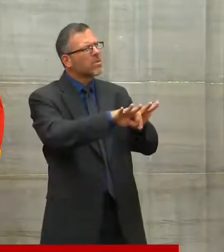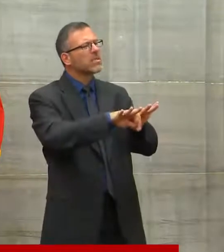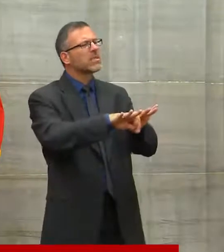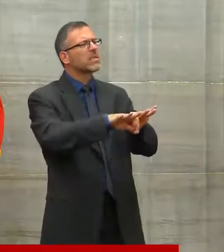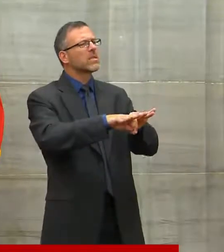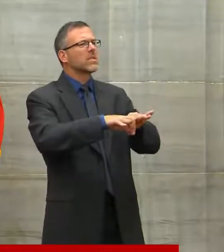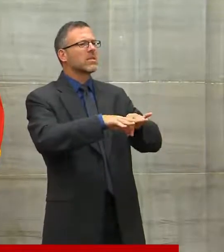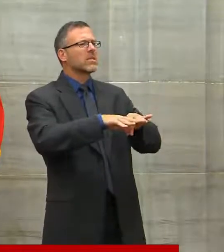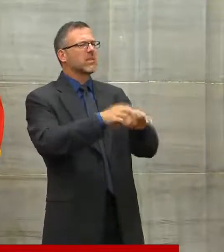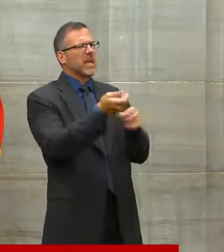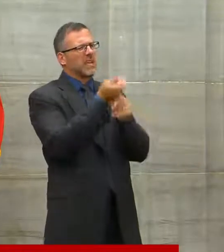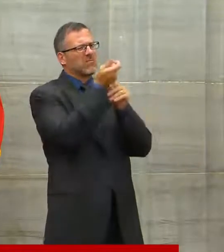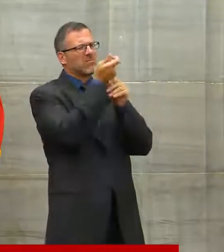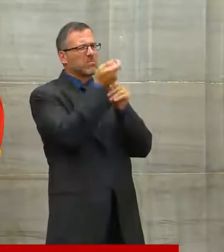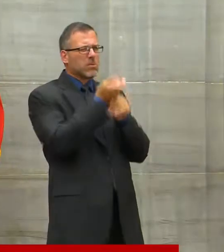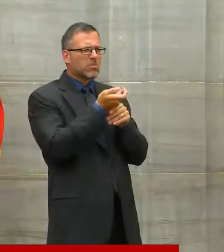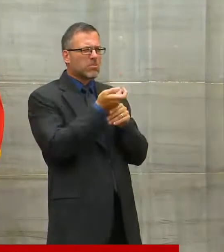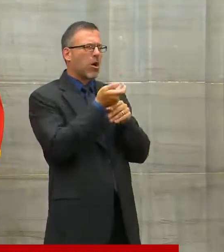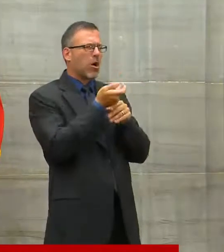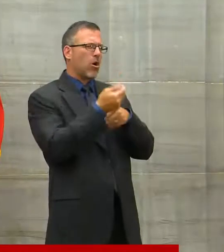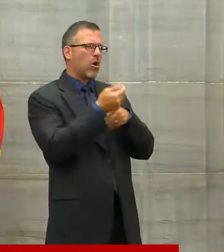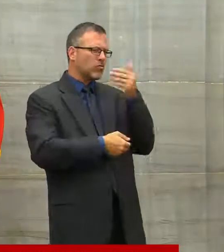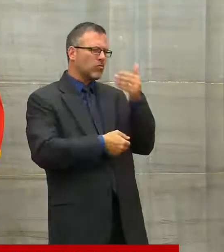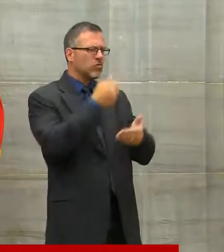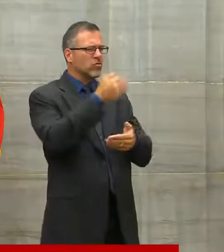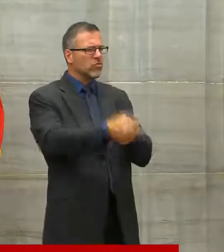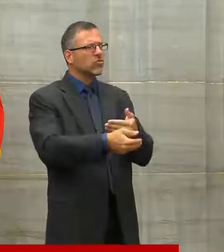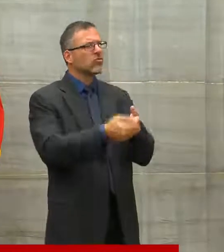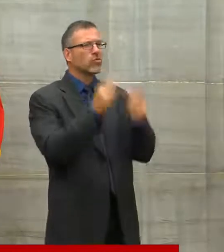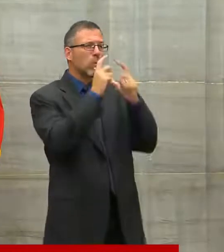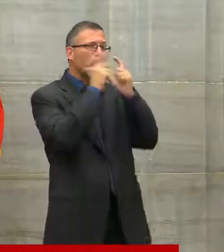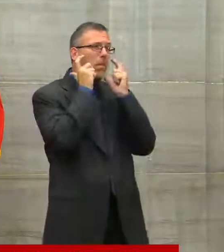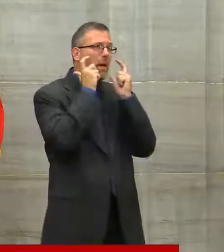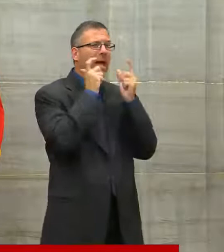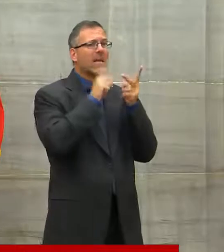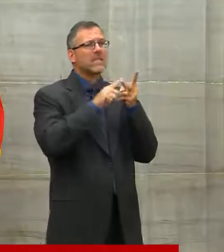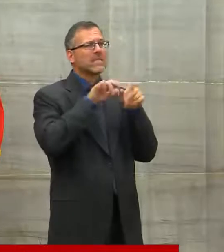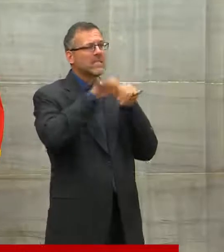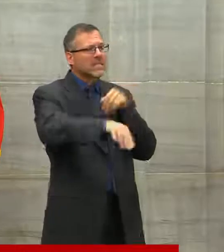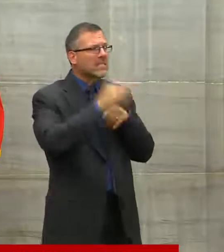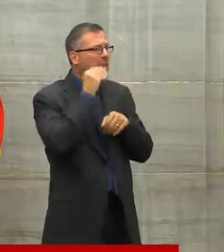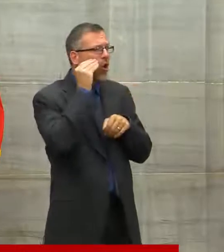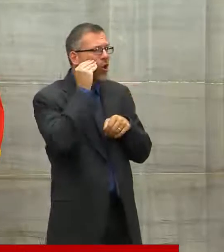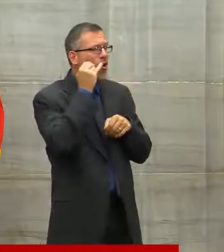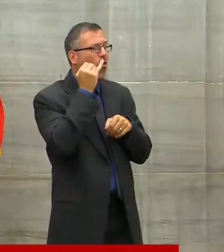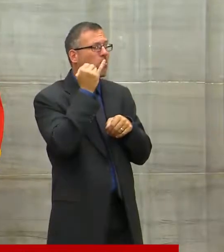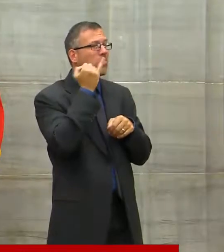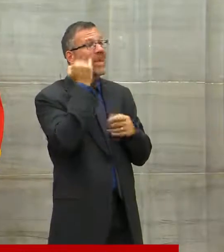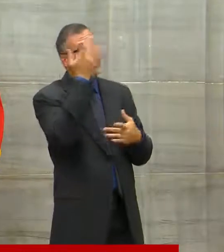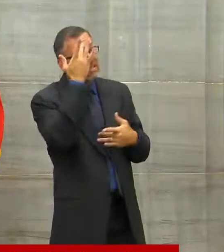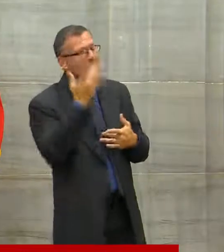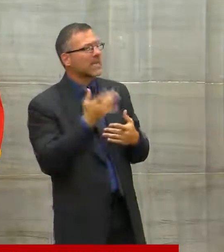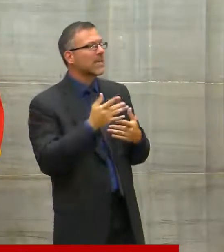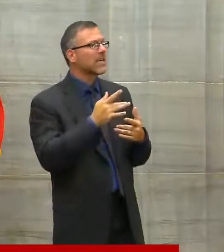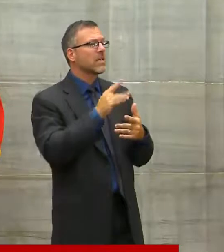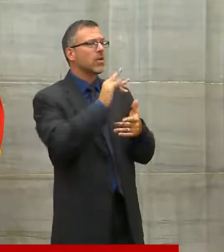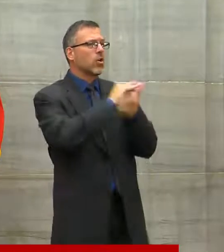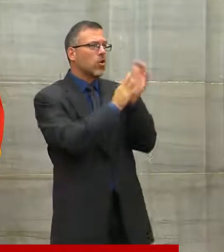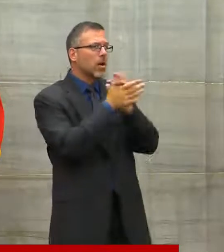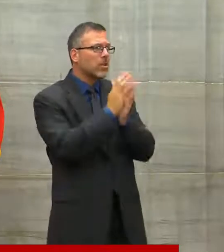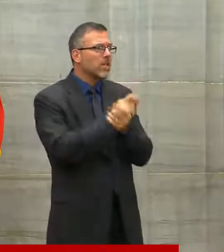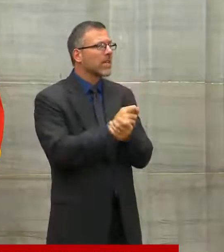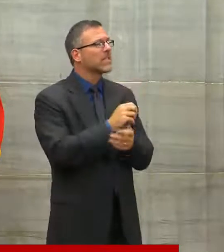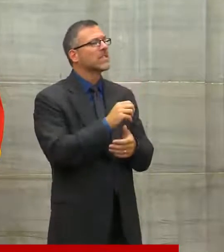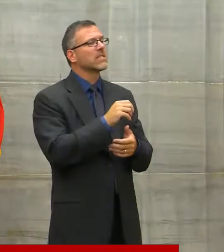steps and little acts of service to neighbors, like wearing a mask and staying home when you're sick and washing your hands, the things that got us to